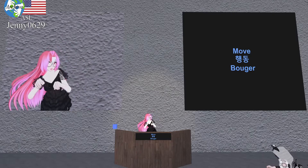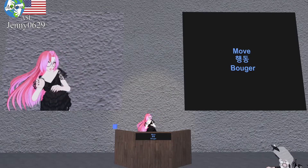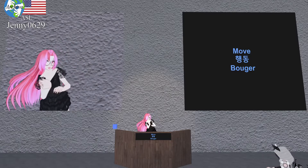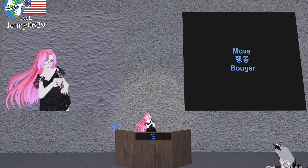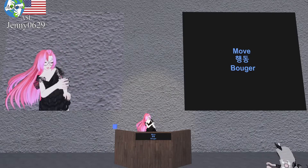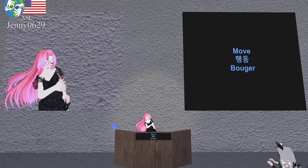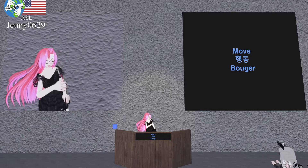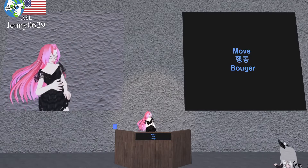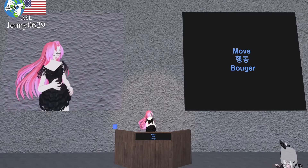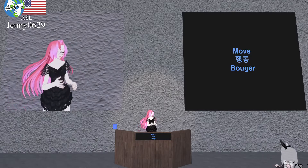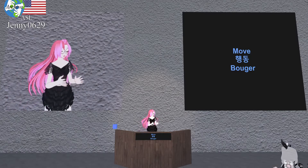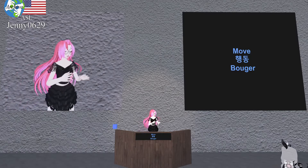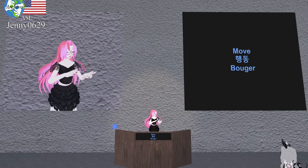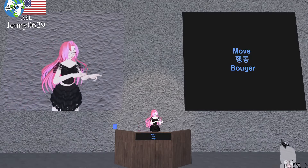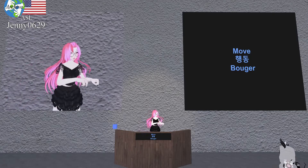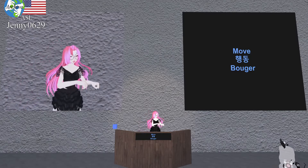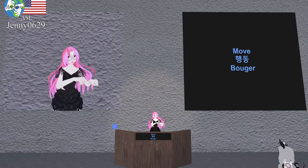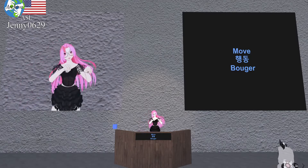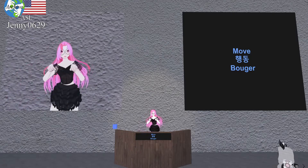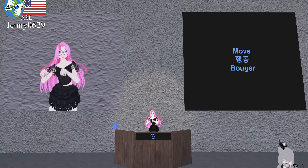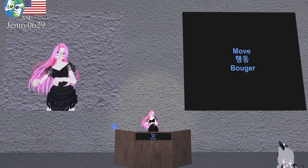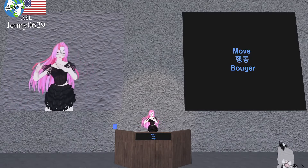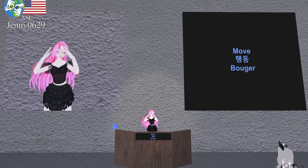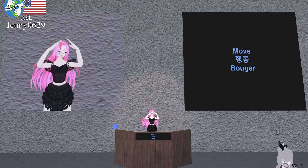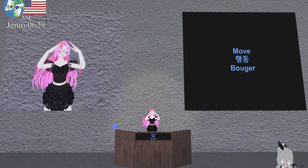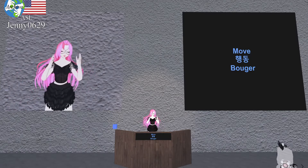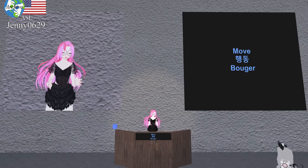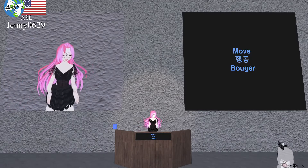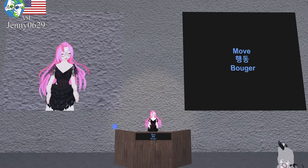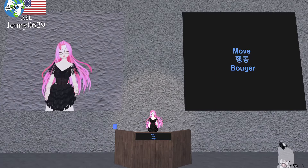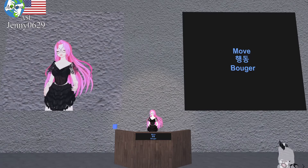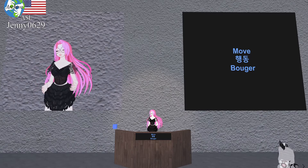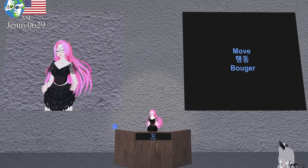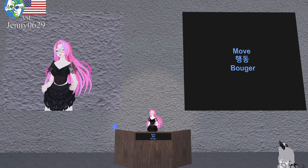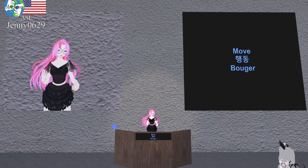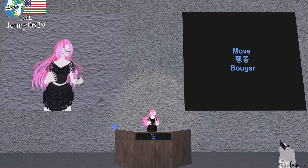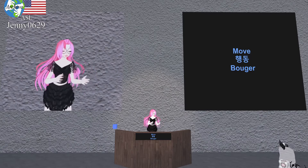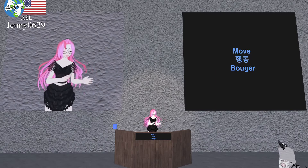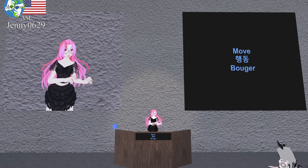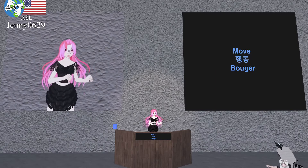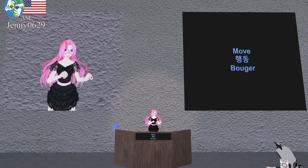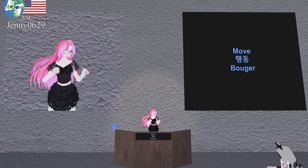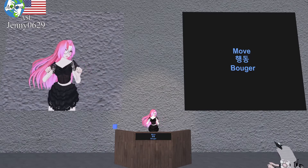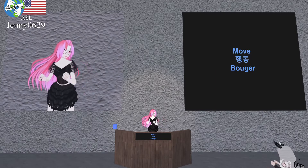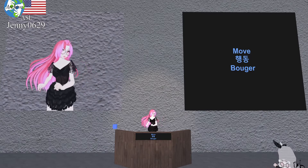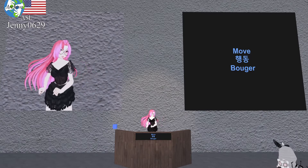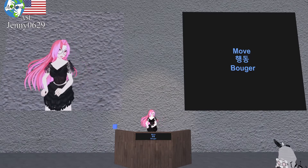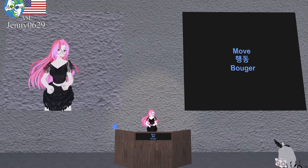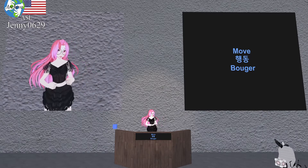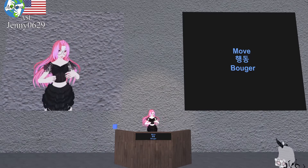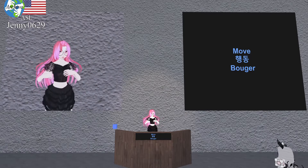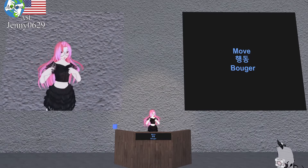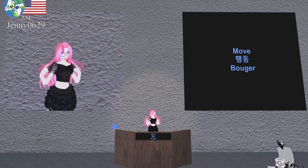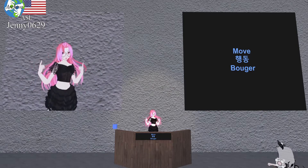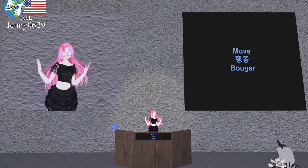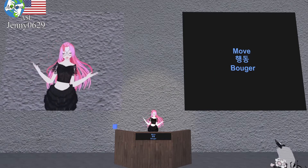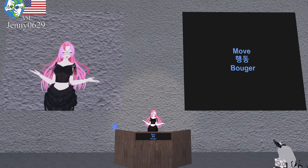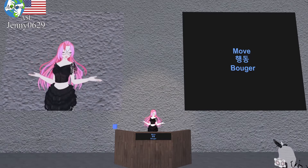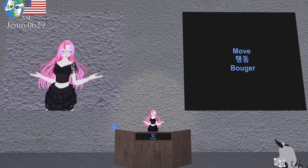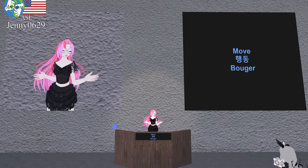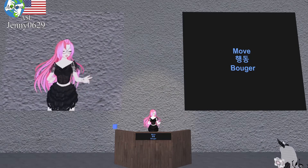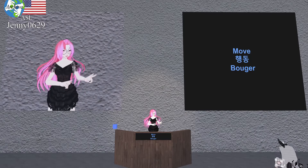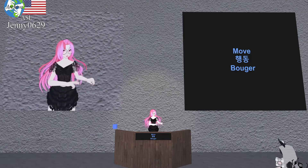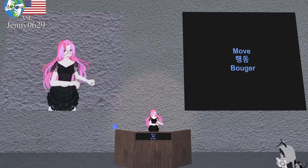hey, can you move? But it could also be like, I'm moving houses. I'm